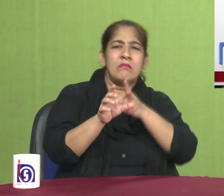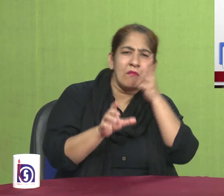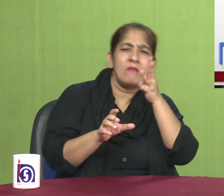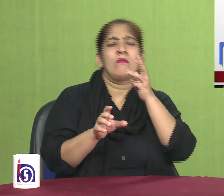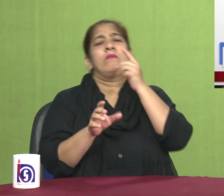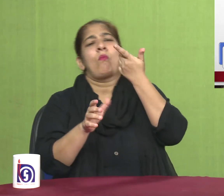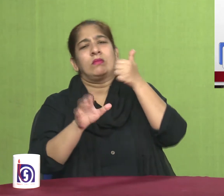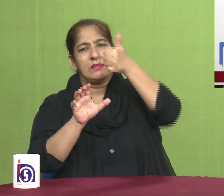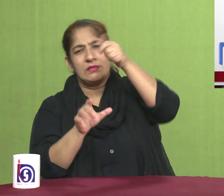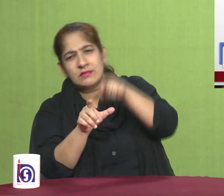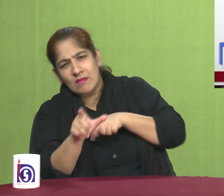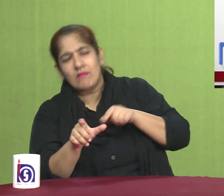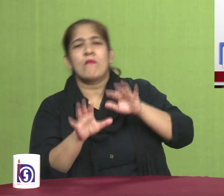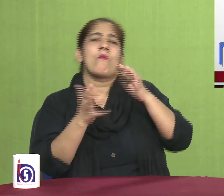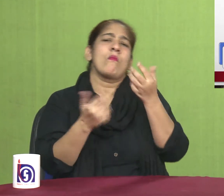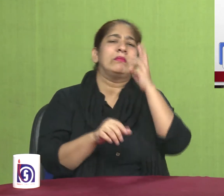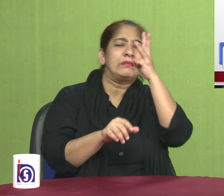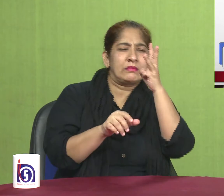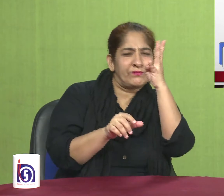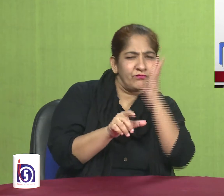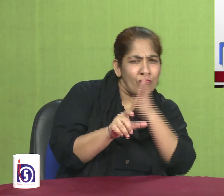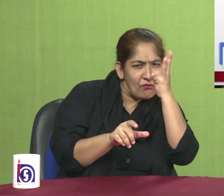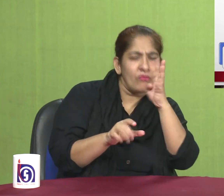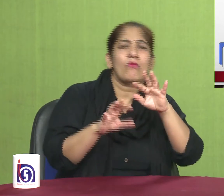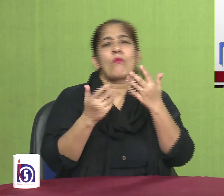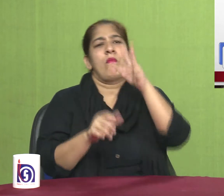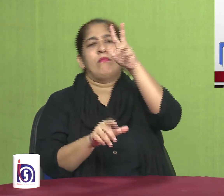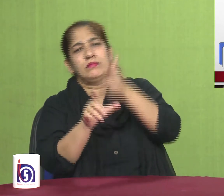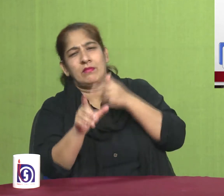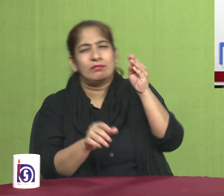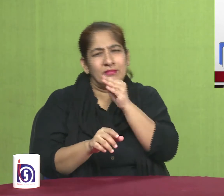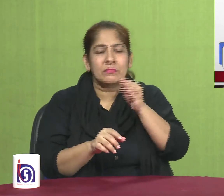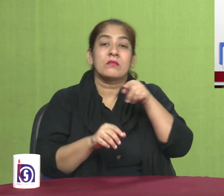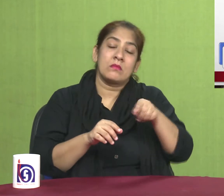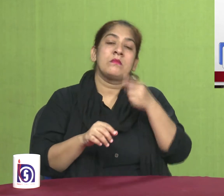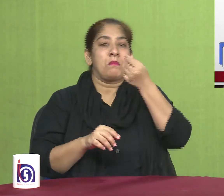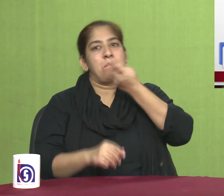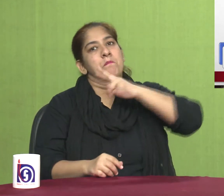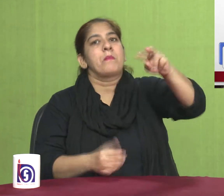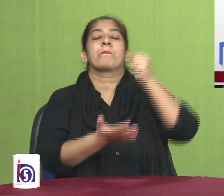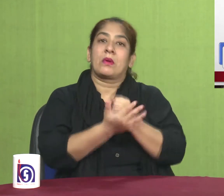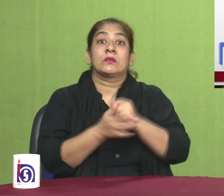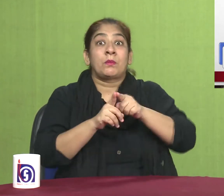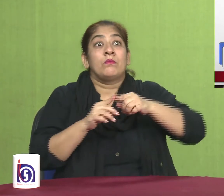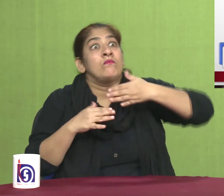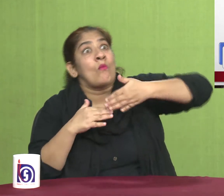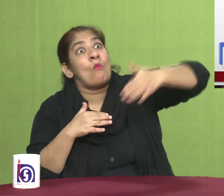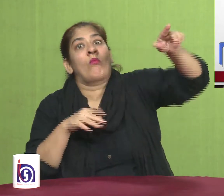this, the time period is 3 years, 6 years, 8 years, for a longer